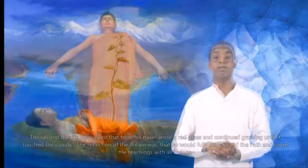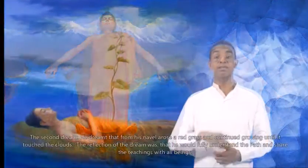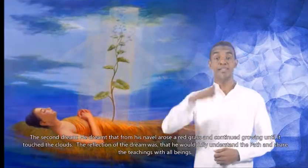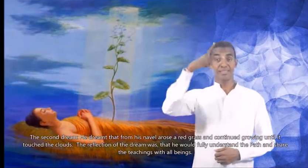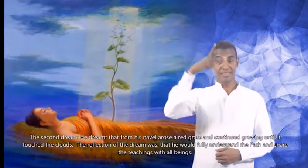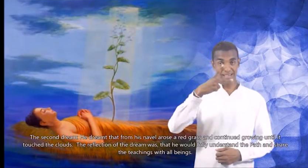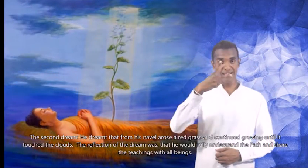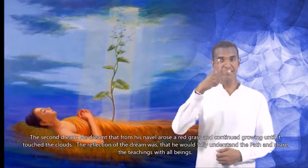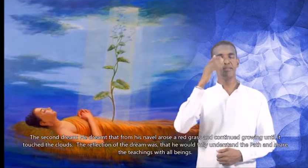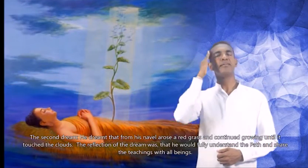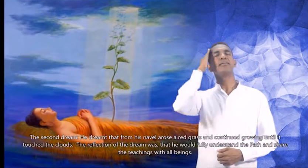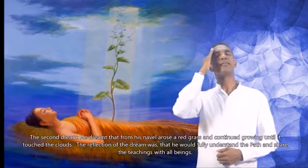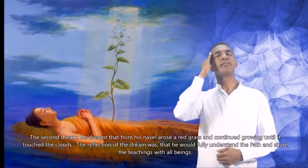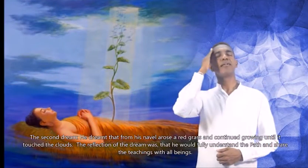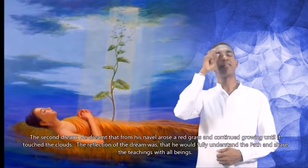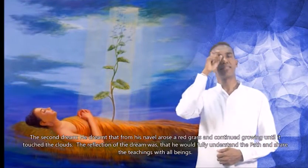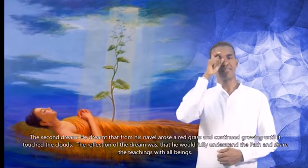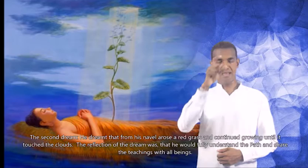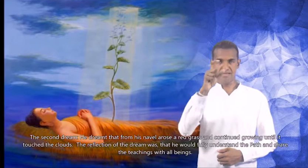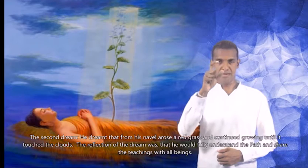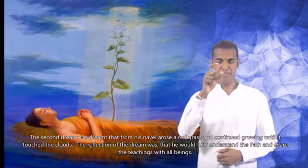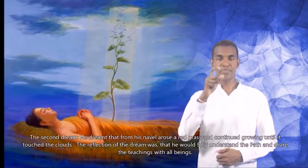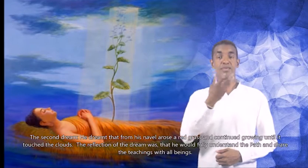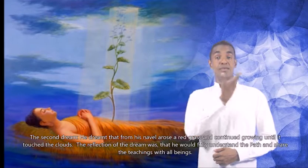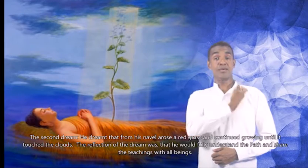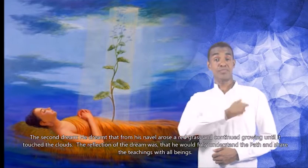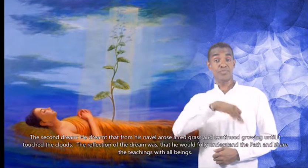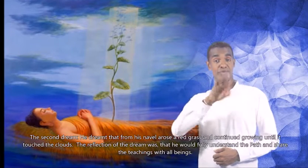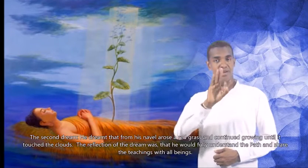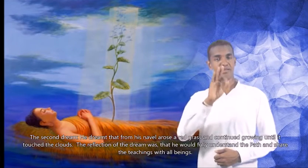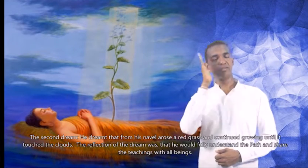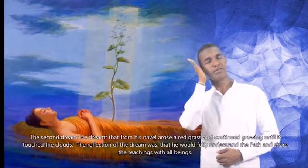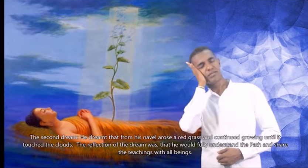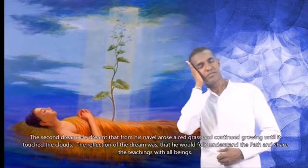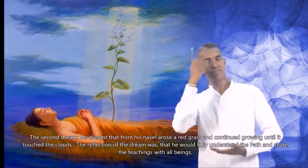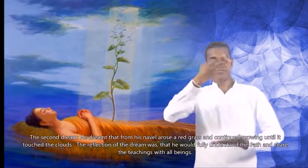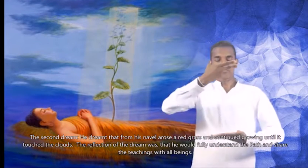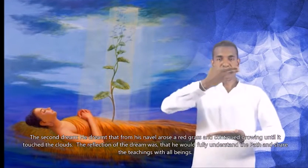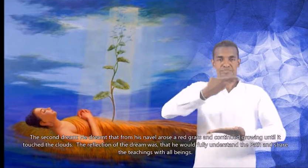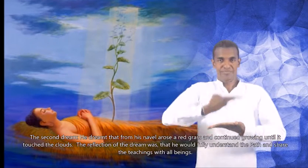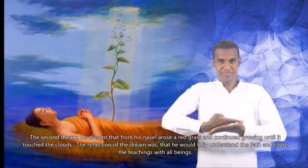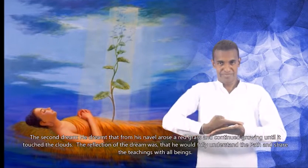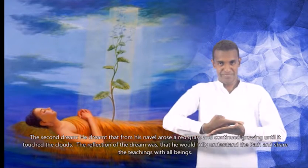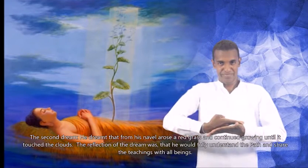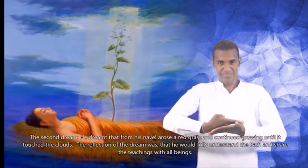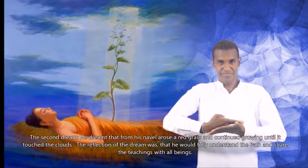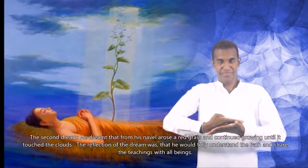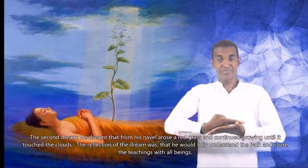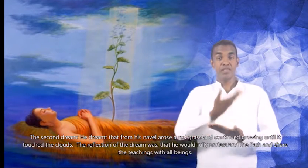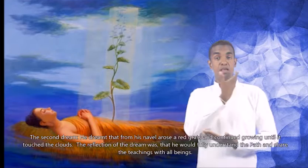The second dream was he dreamed that from his navel arose a red grass and continued growing until